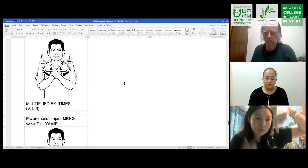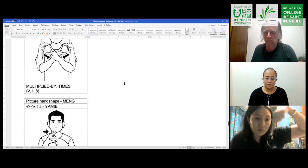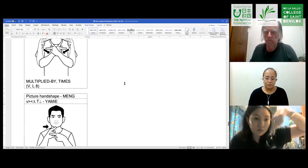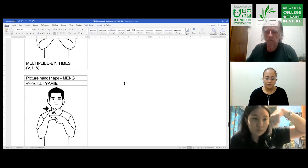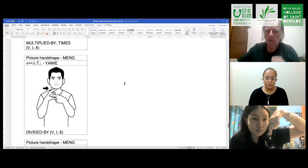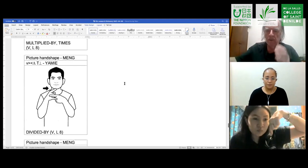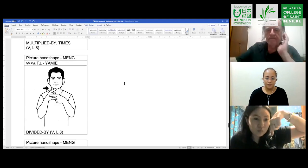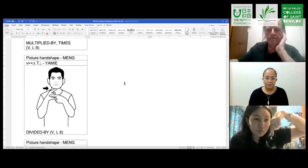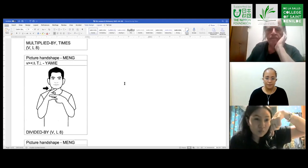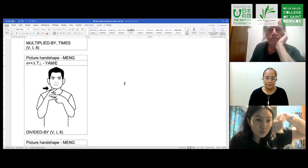So go down.